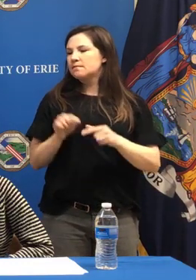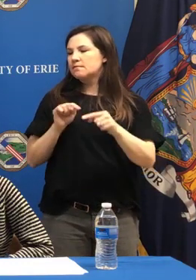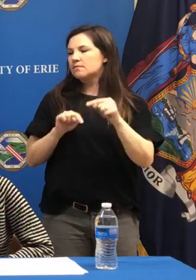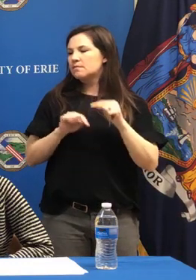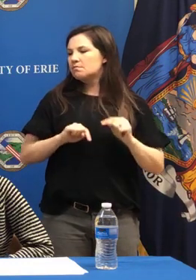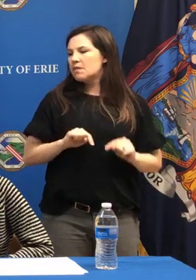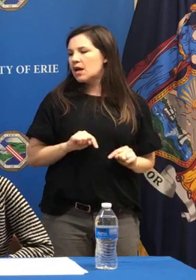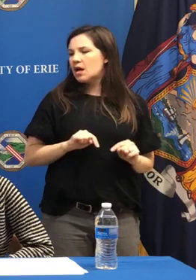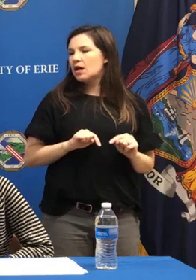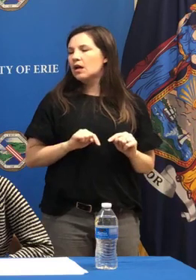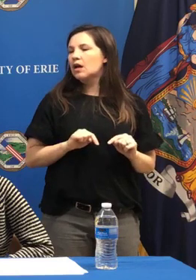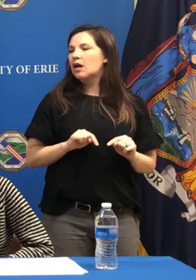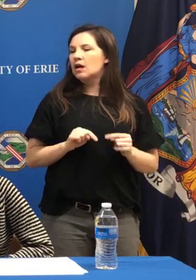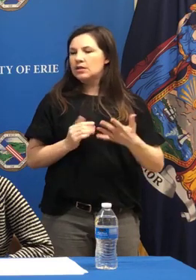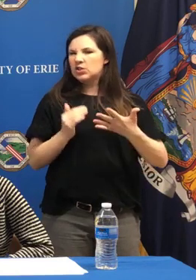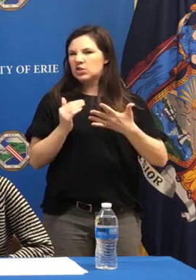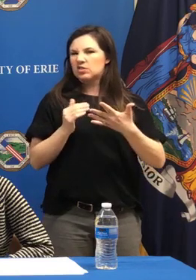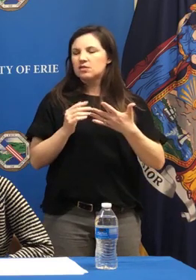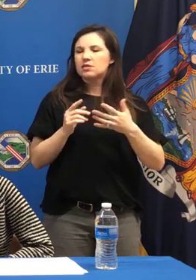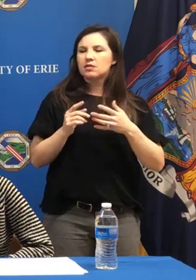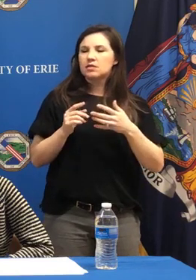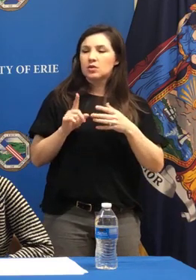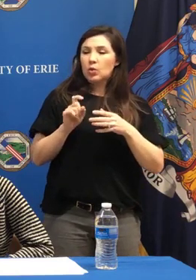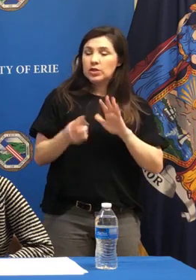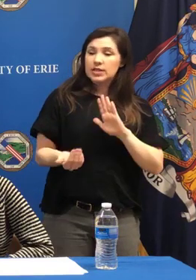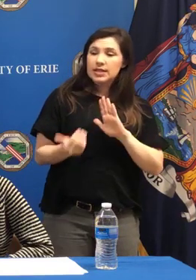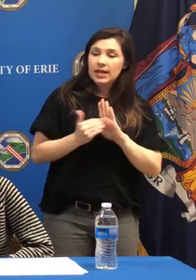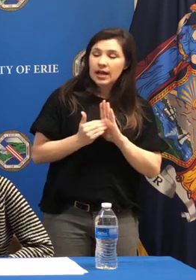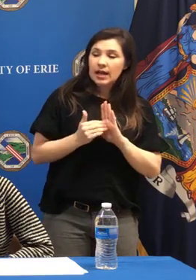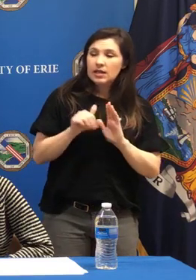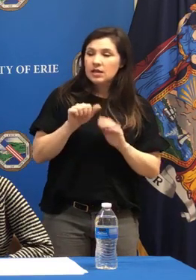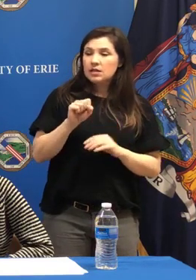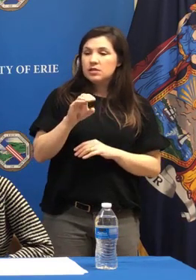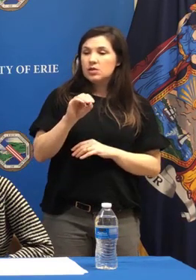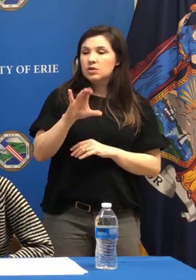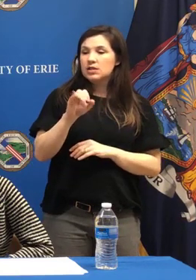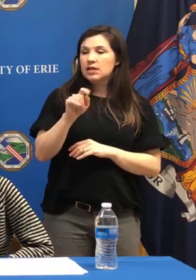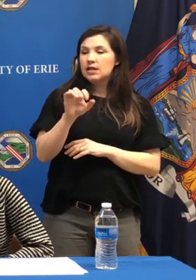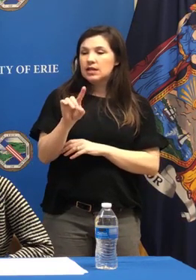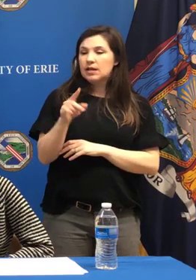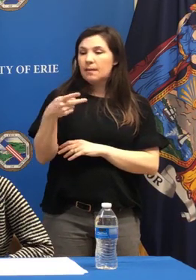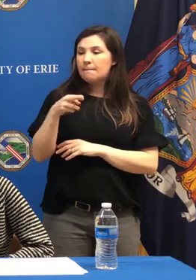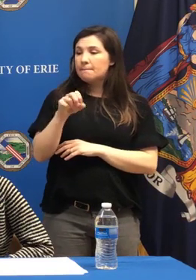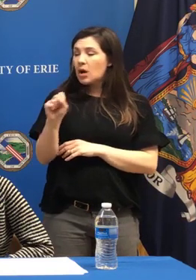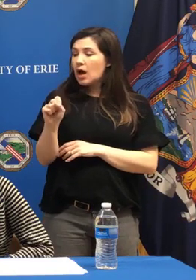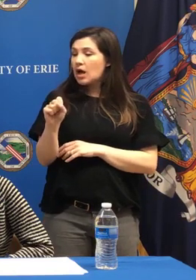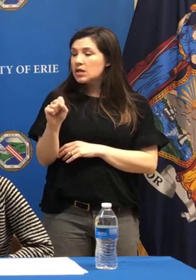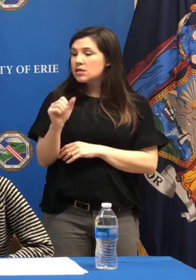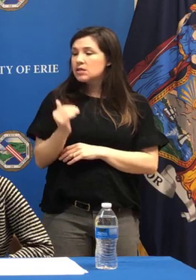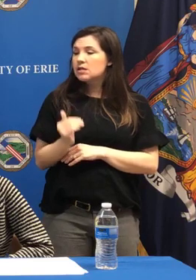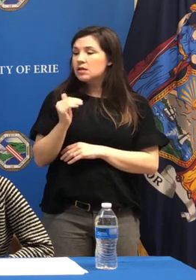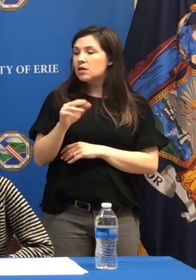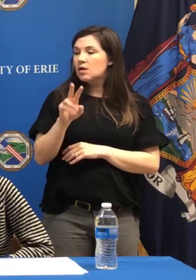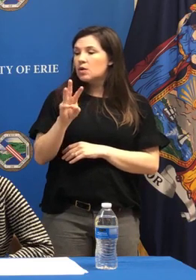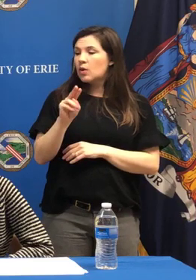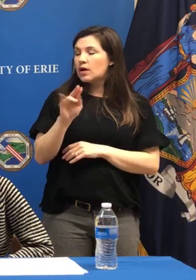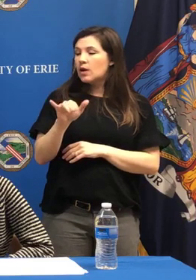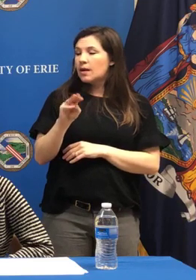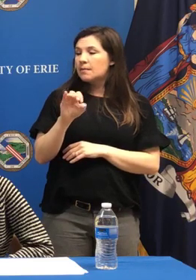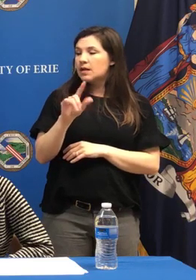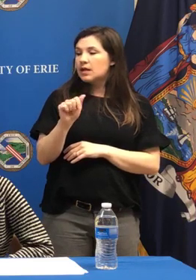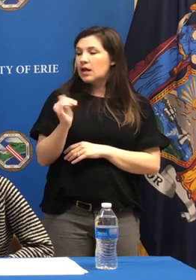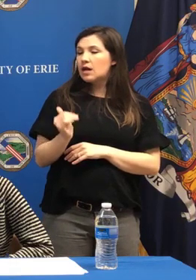next round of questions, starting again. Anybody from the Associated Press, Western New York Media,